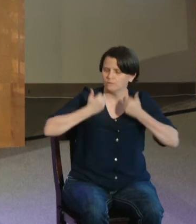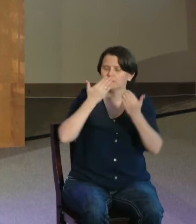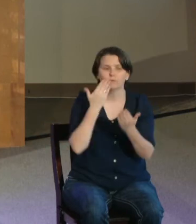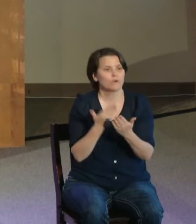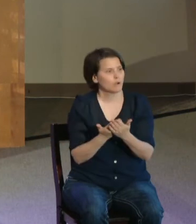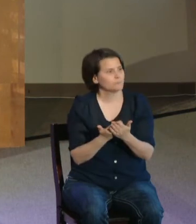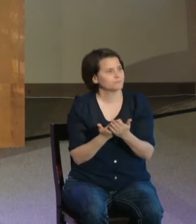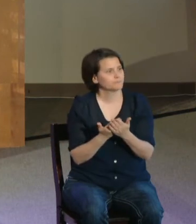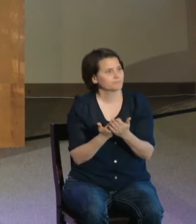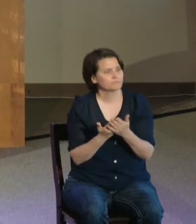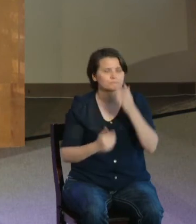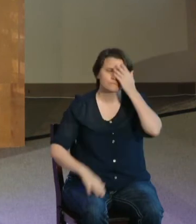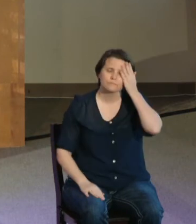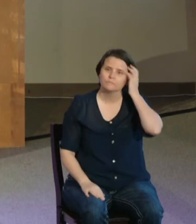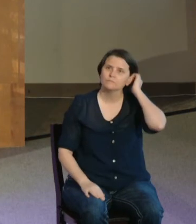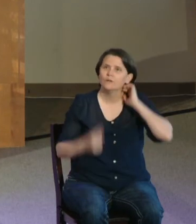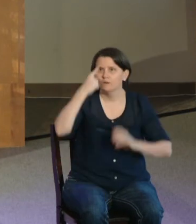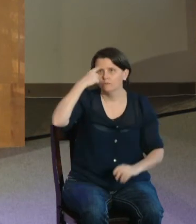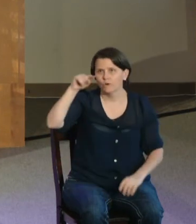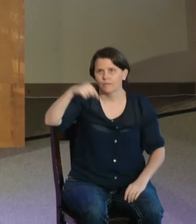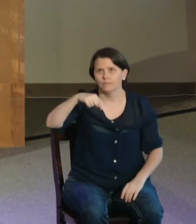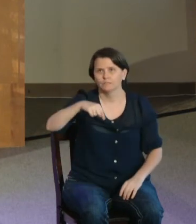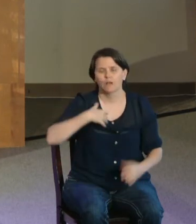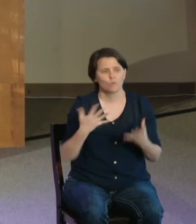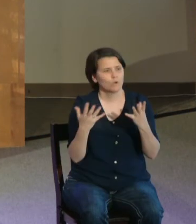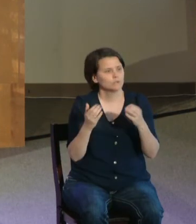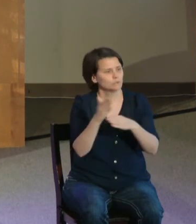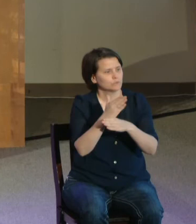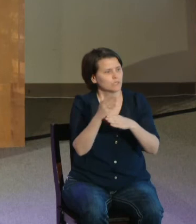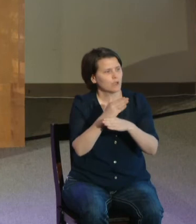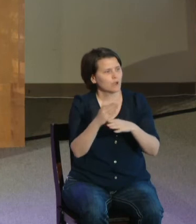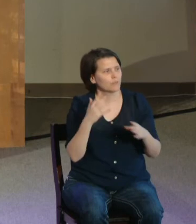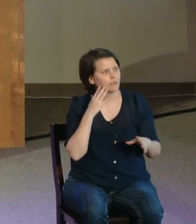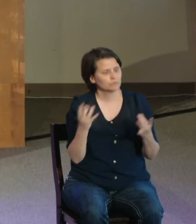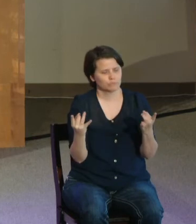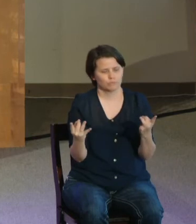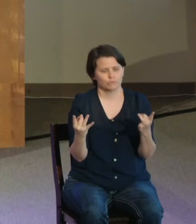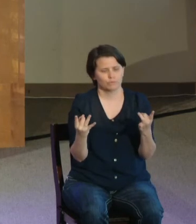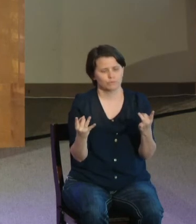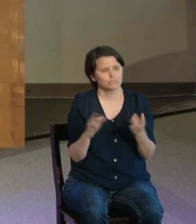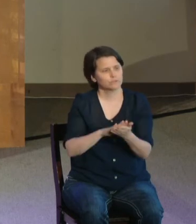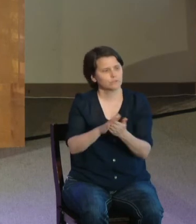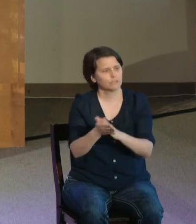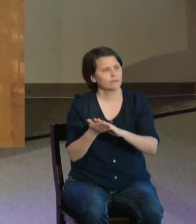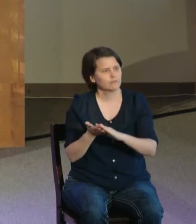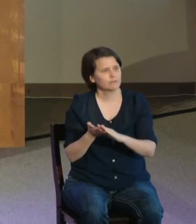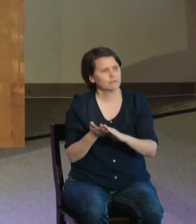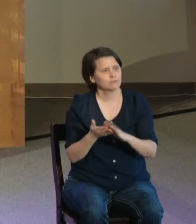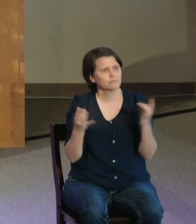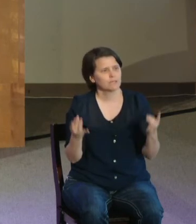one, I want to share with you this Buddhist forgiveness meditation practice, and this is what we will do today in